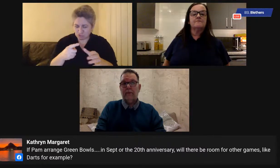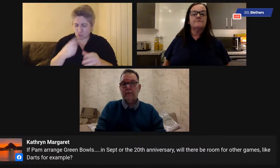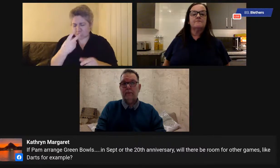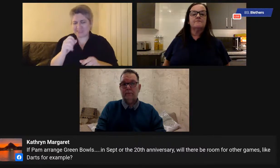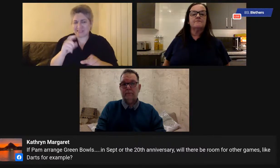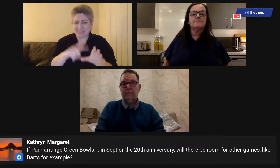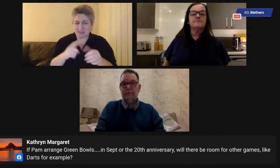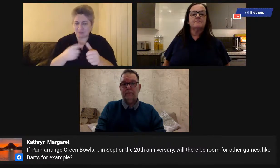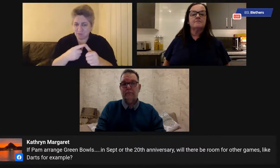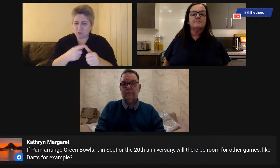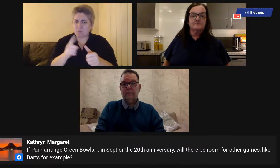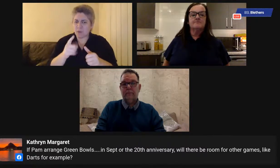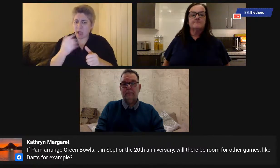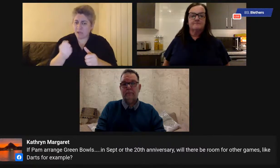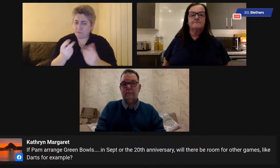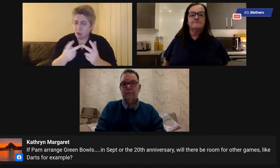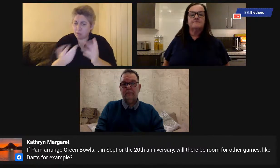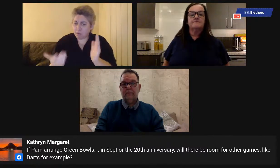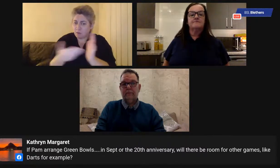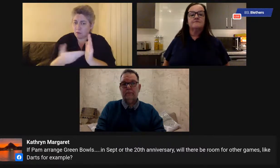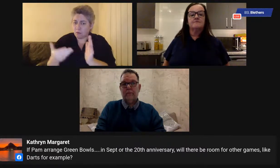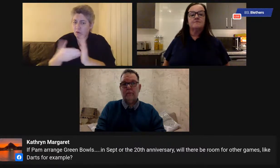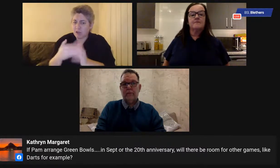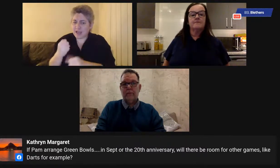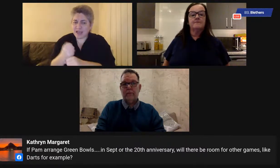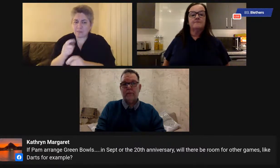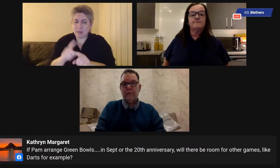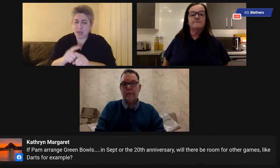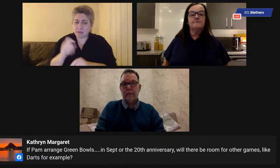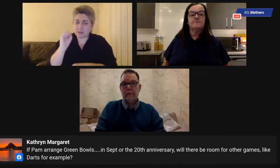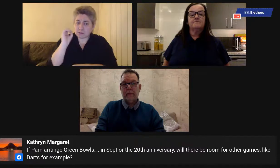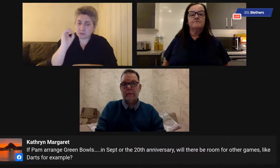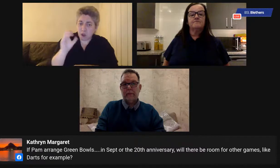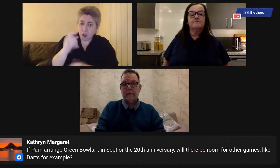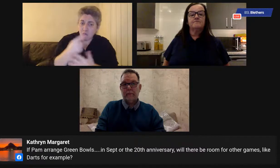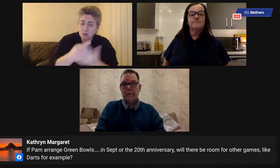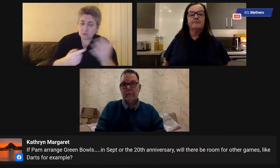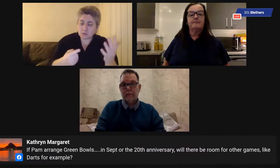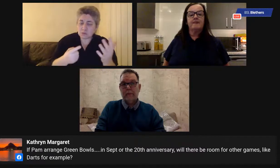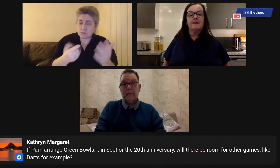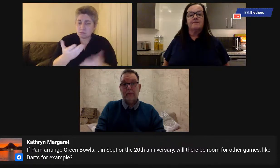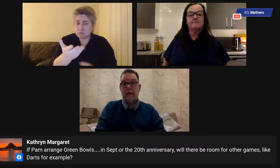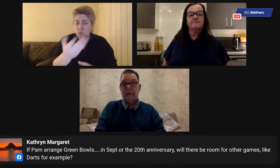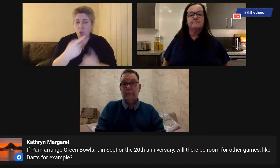like darts, for example?